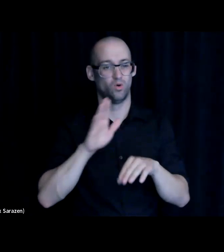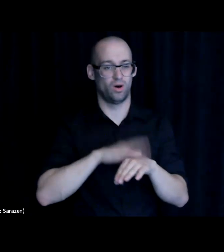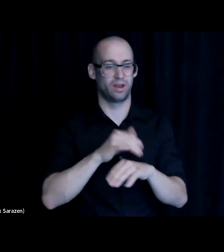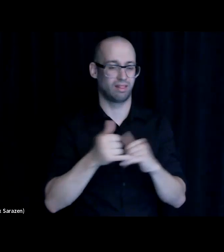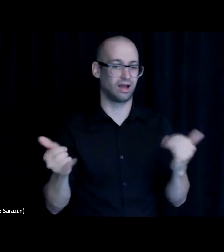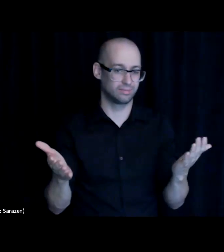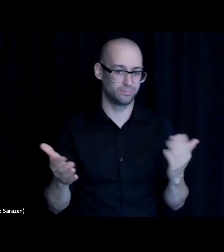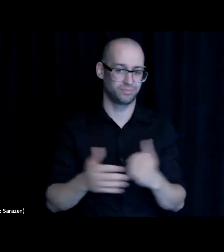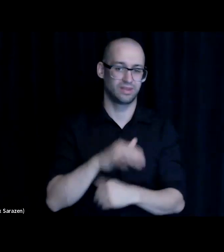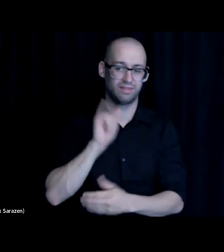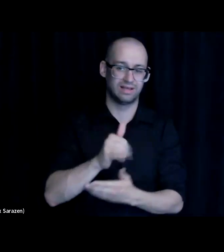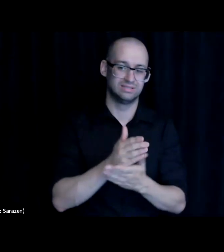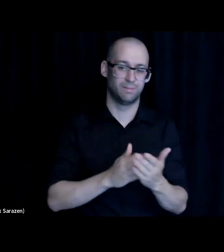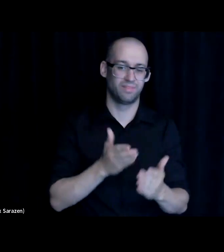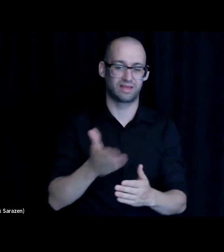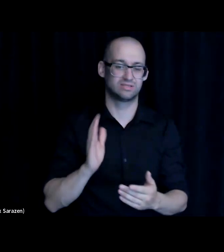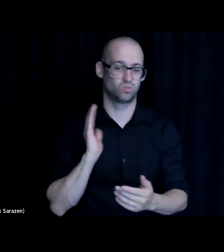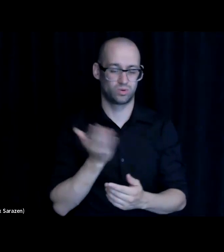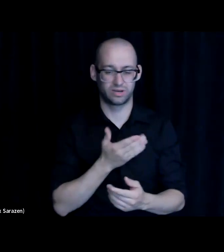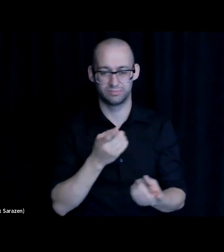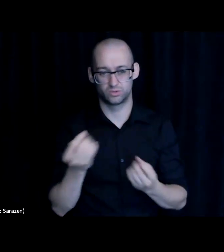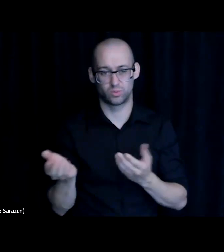some of the things that we've done up here in Tuolumne County.